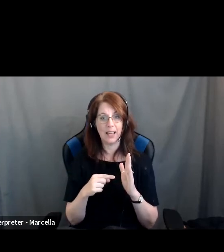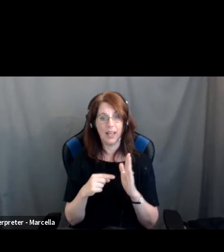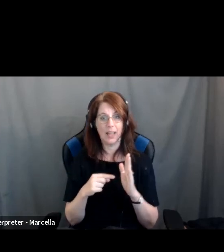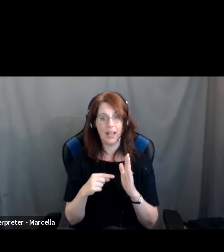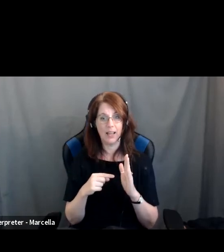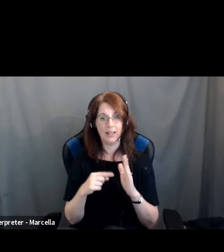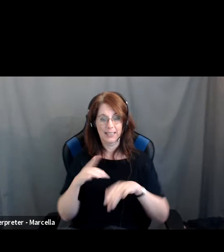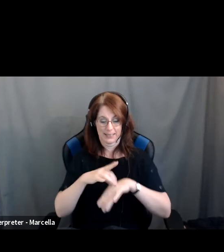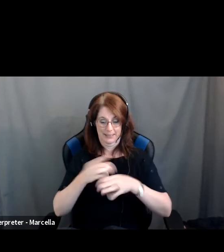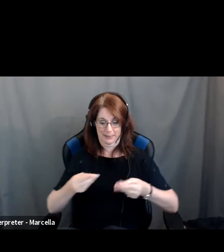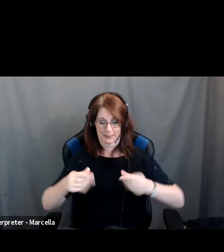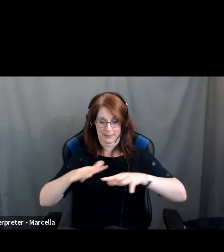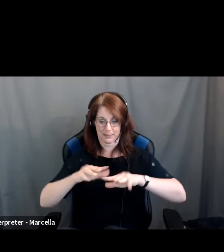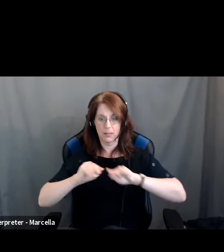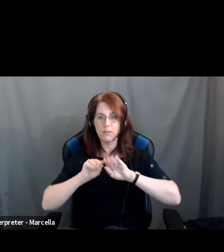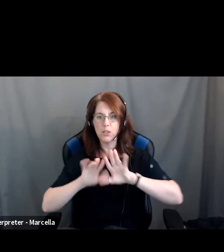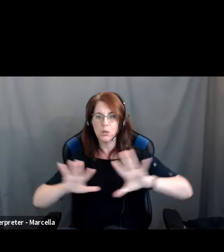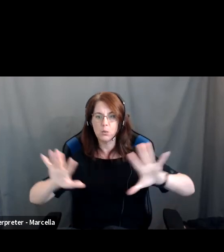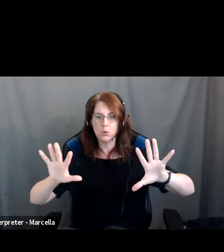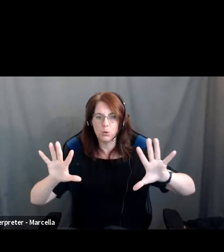geographic distribution. And